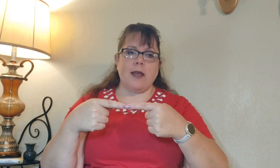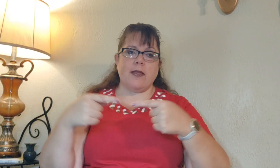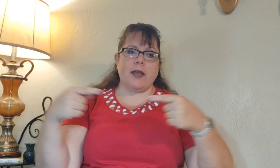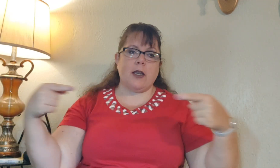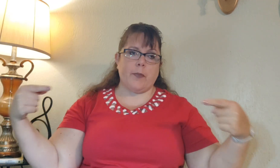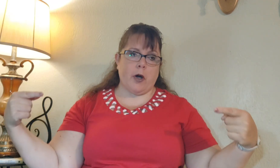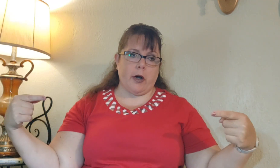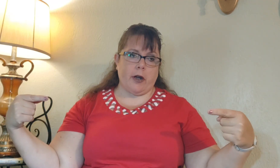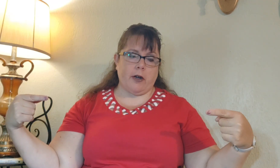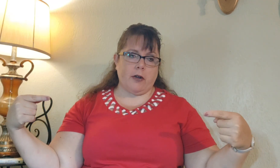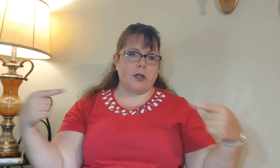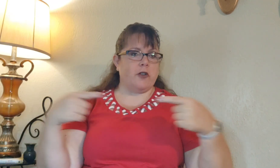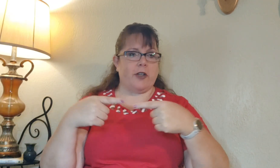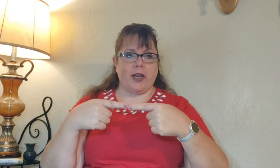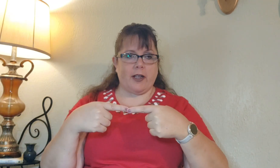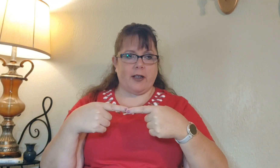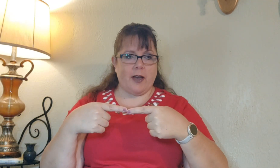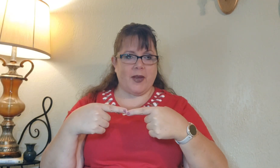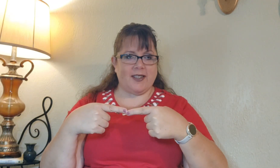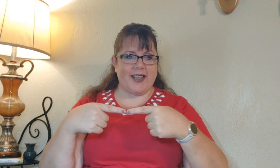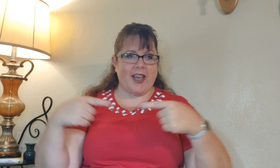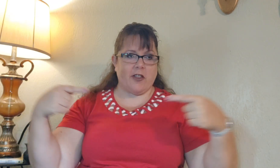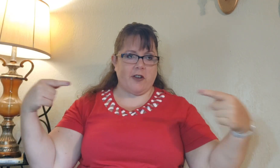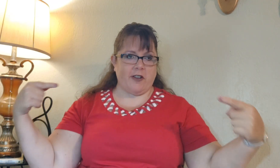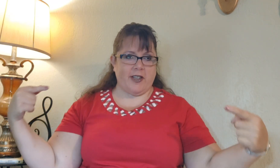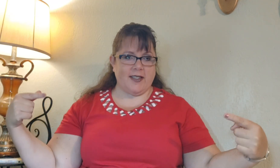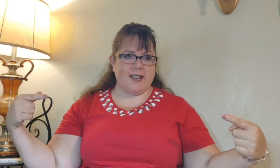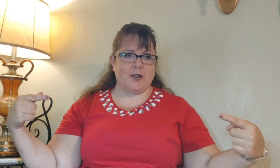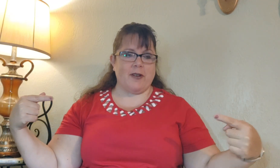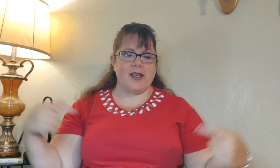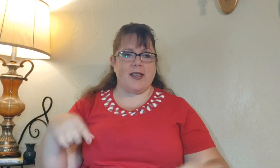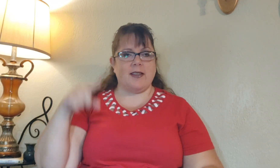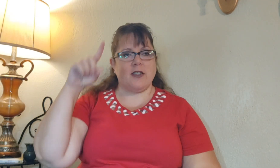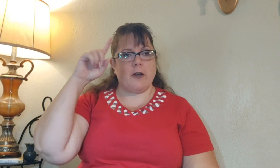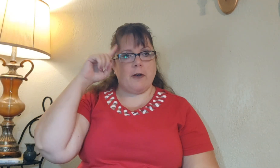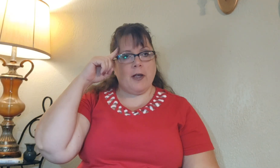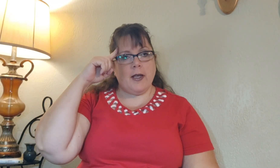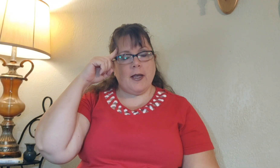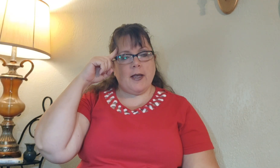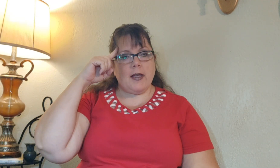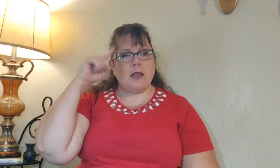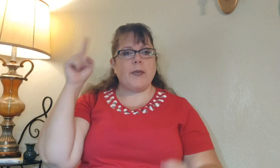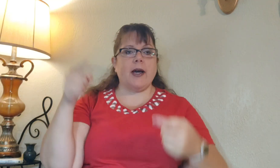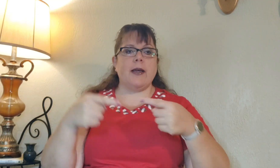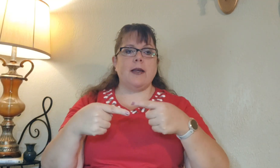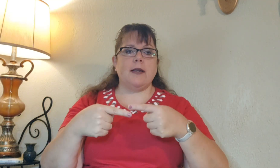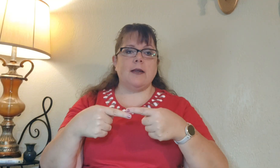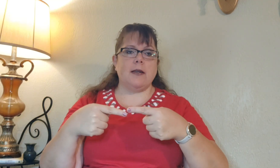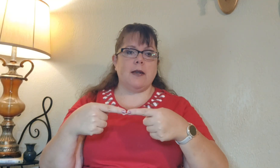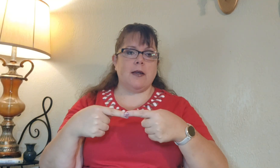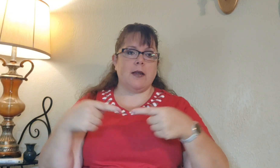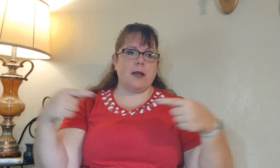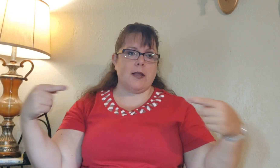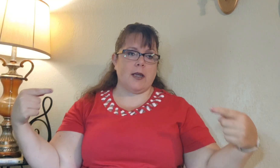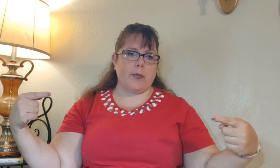and then apart, because you're not coming together, you're disagreeing. So in the mind and then